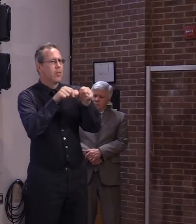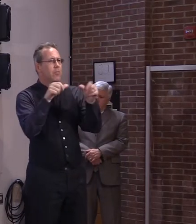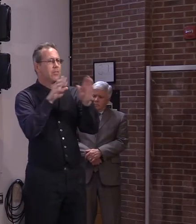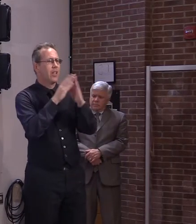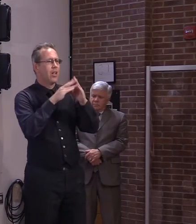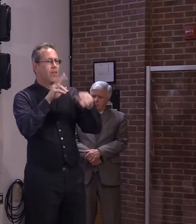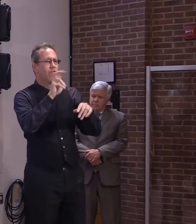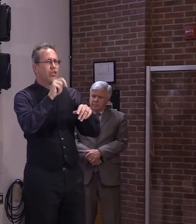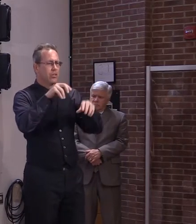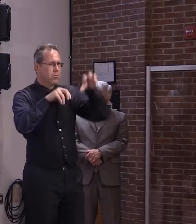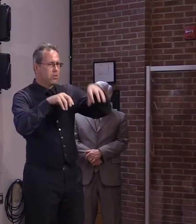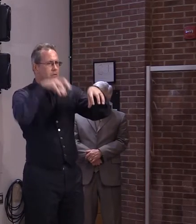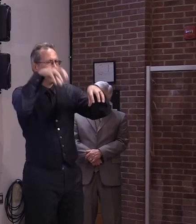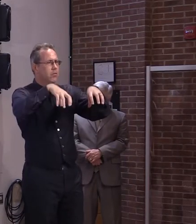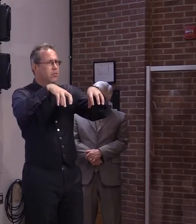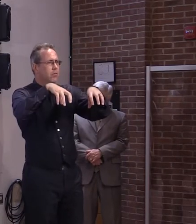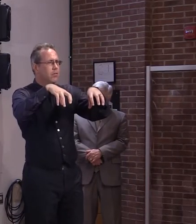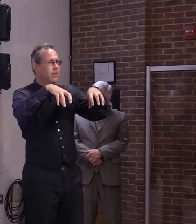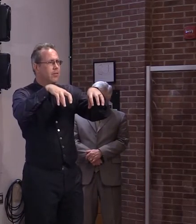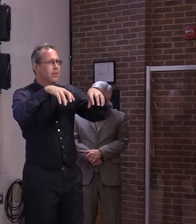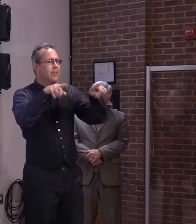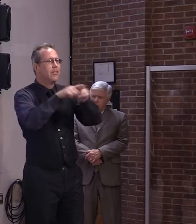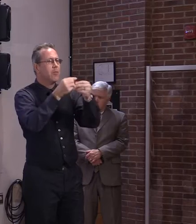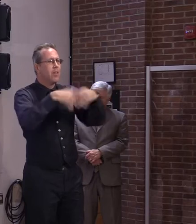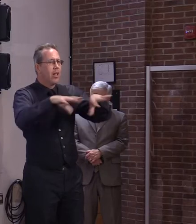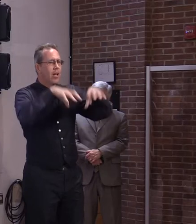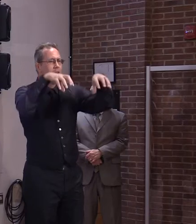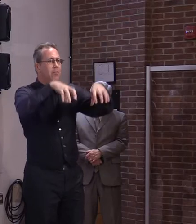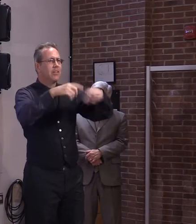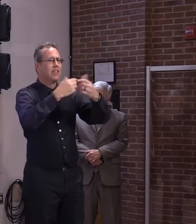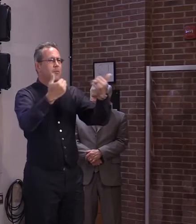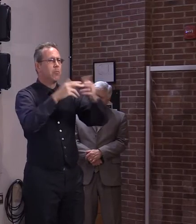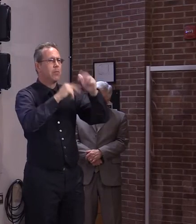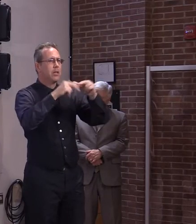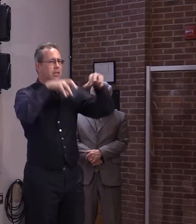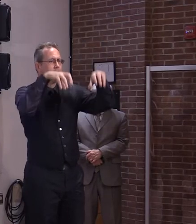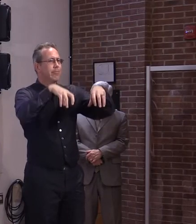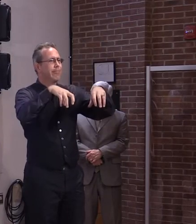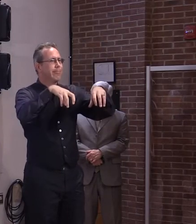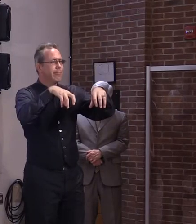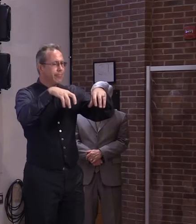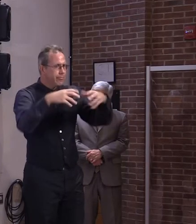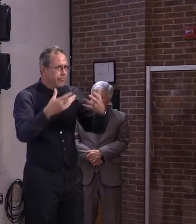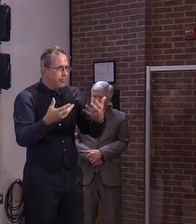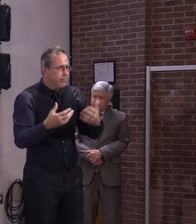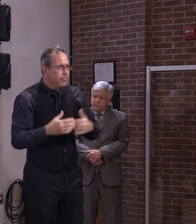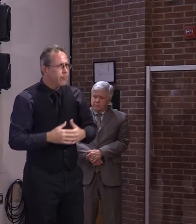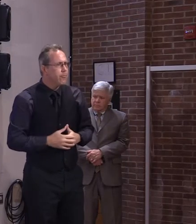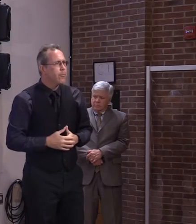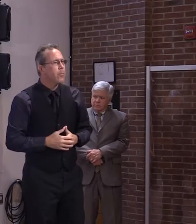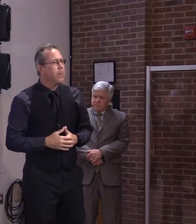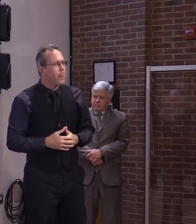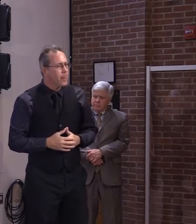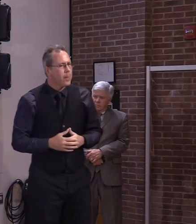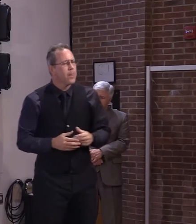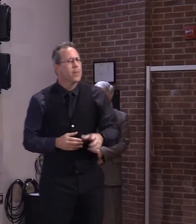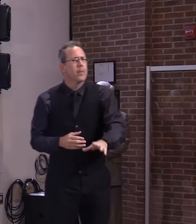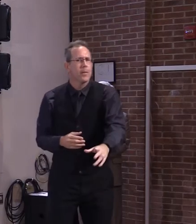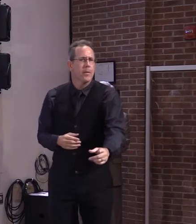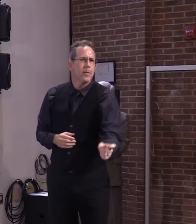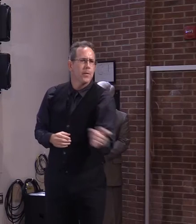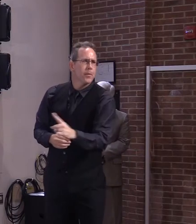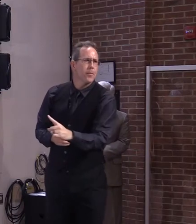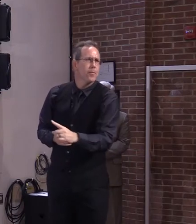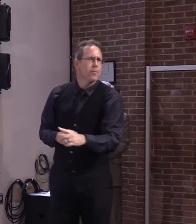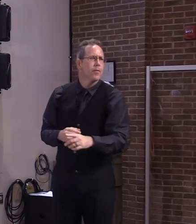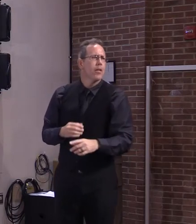I guess, I'm just kind of interested in knowing if any of the sort of numbers that we've had so far, the cumulative numbers that we've seen, like